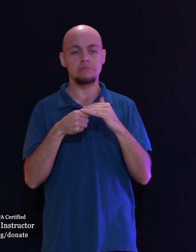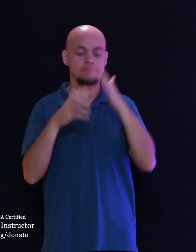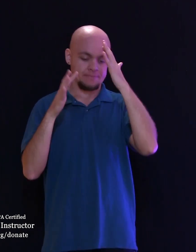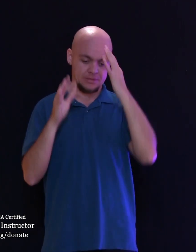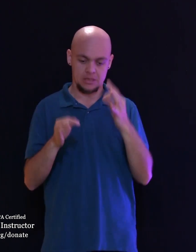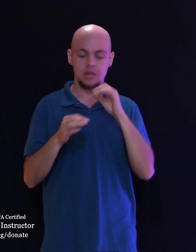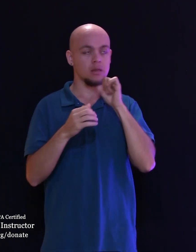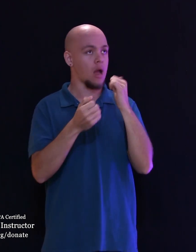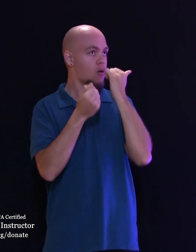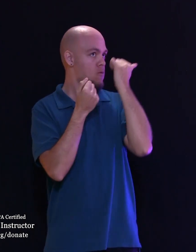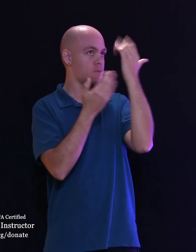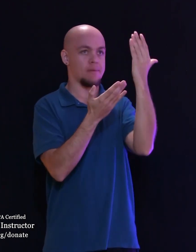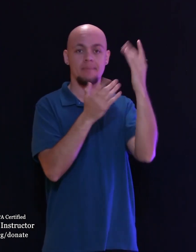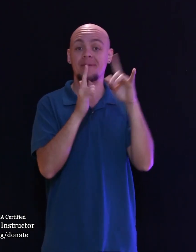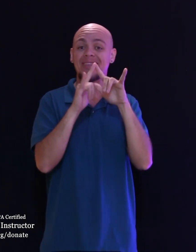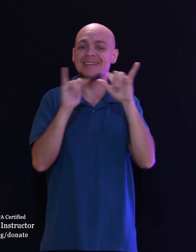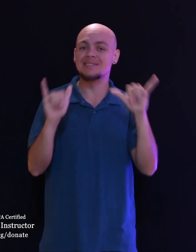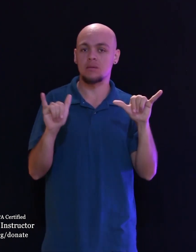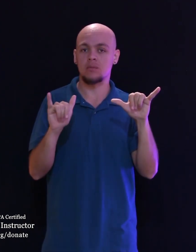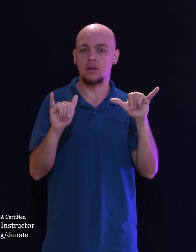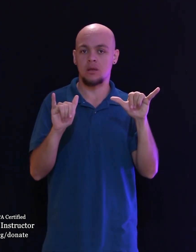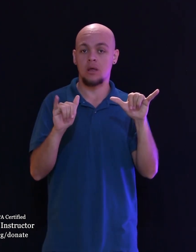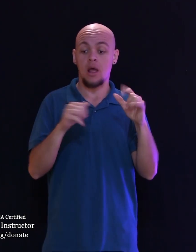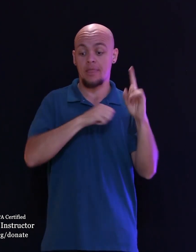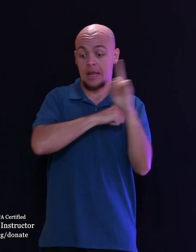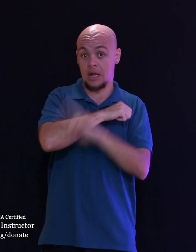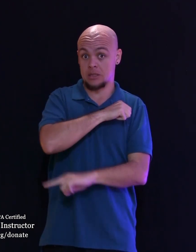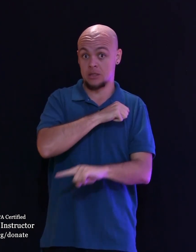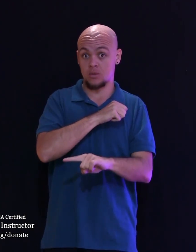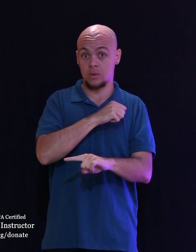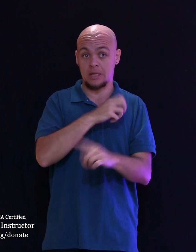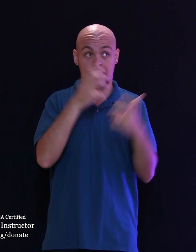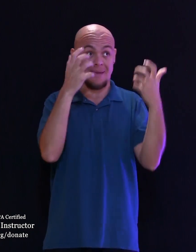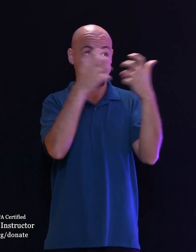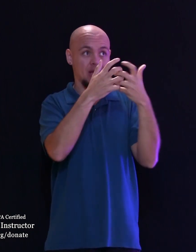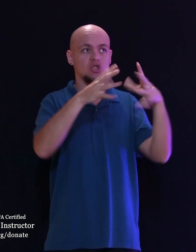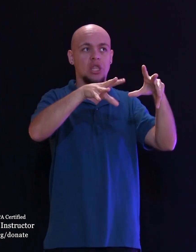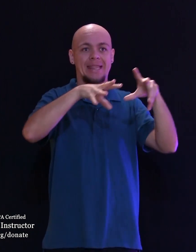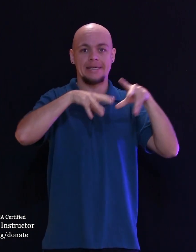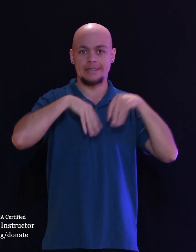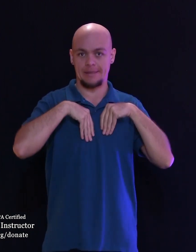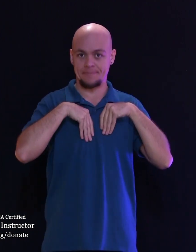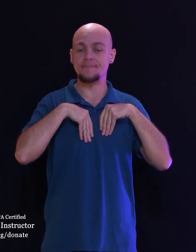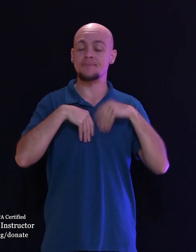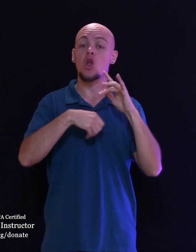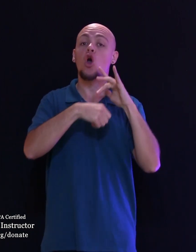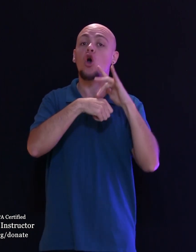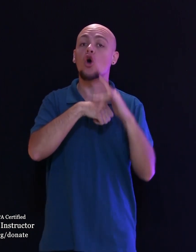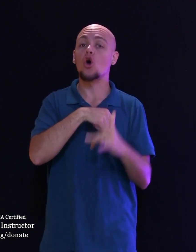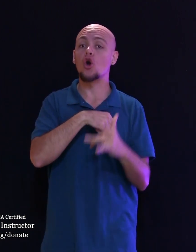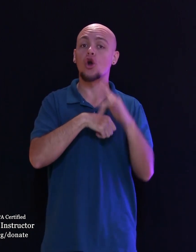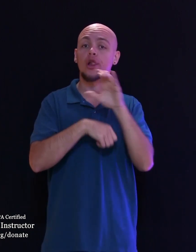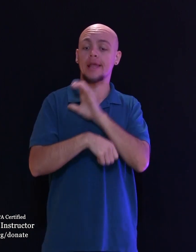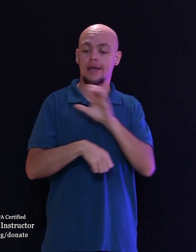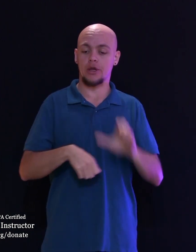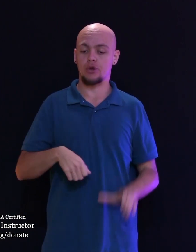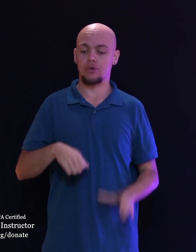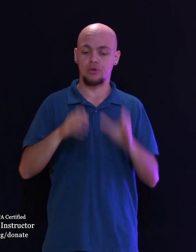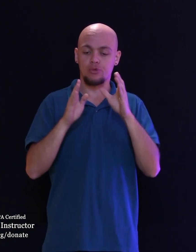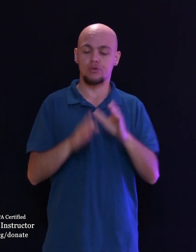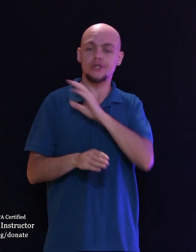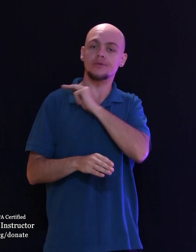Our early Christian martyrs, the Roman religion and the culture and the government were intertwined. Business,